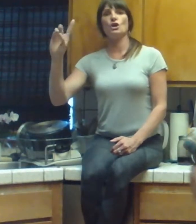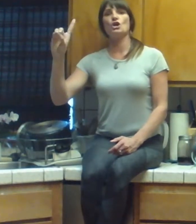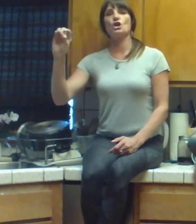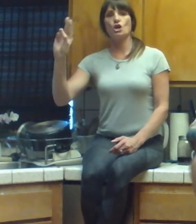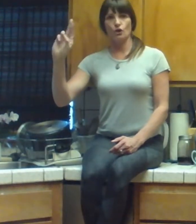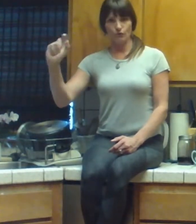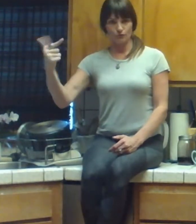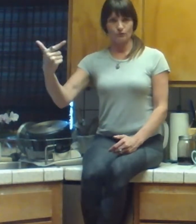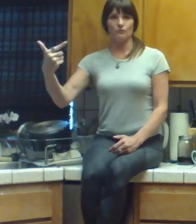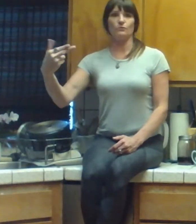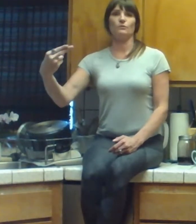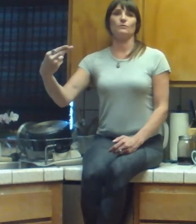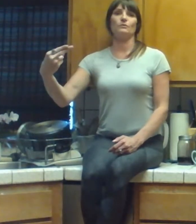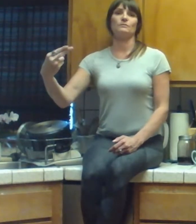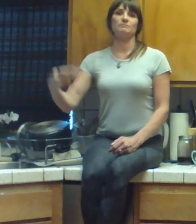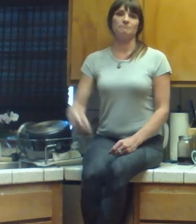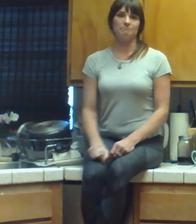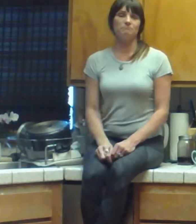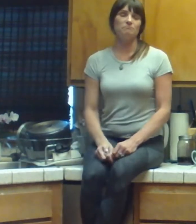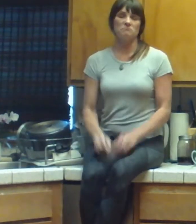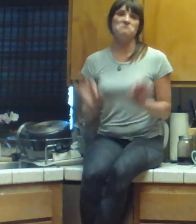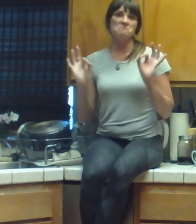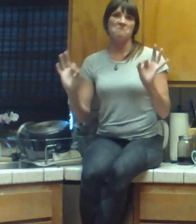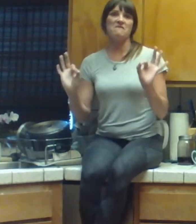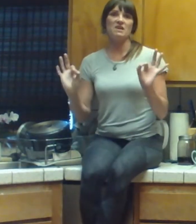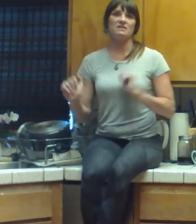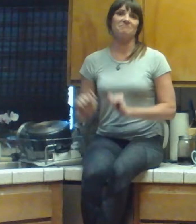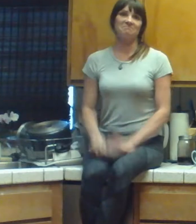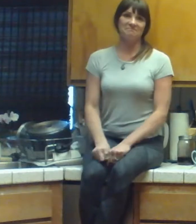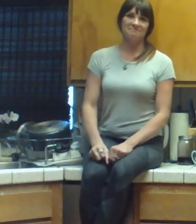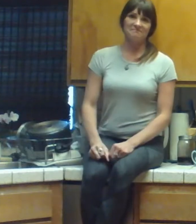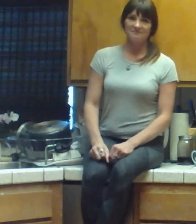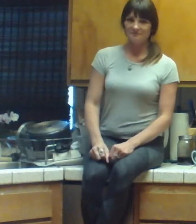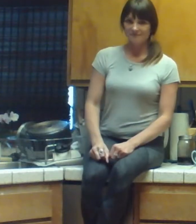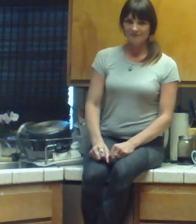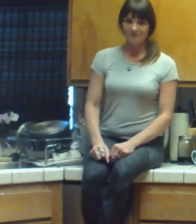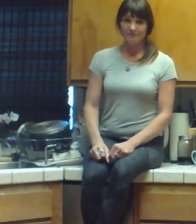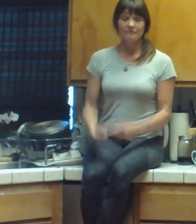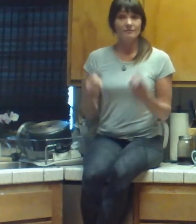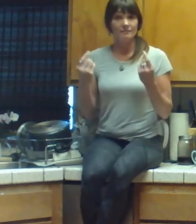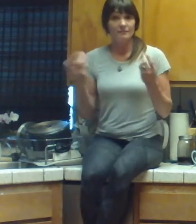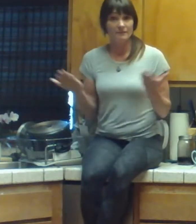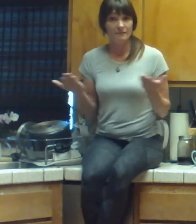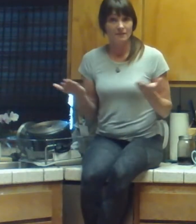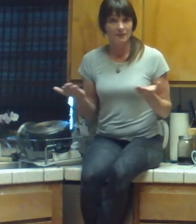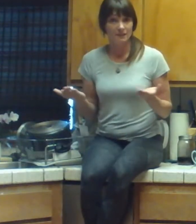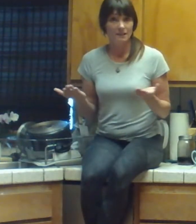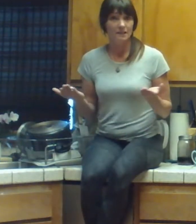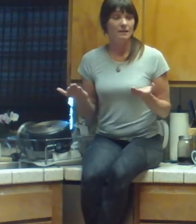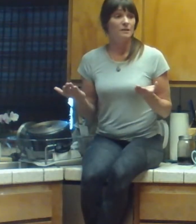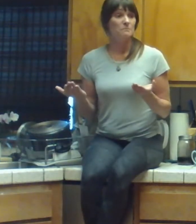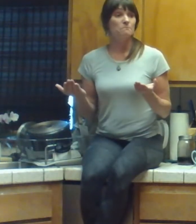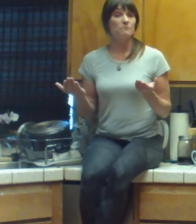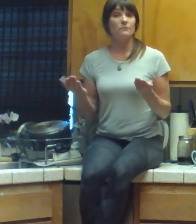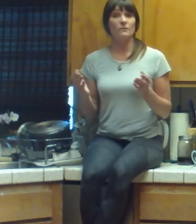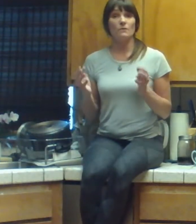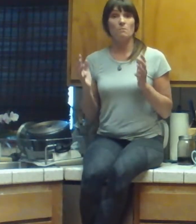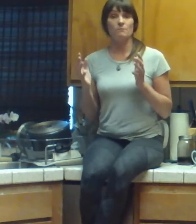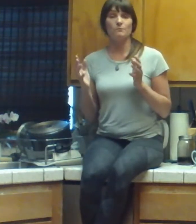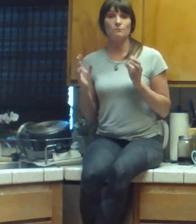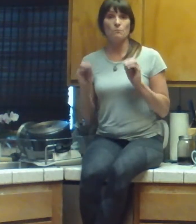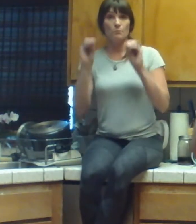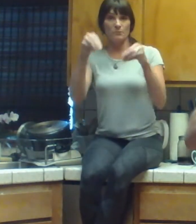Yeah, that's perfect. Okay. Now, what we do is we're going to put this back in the